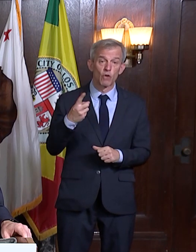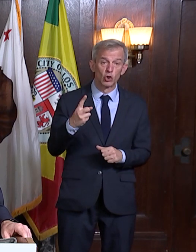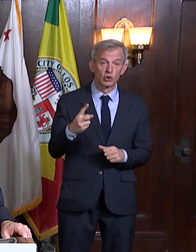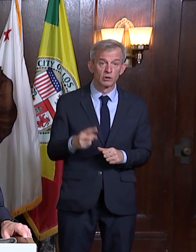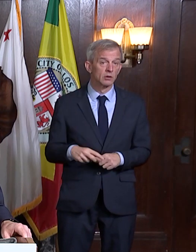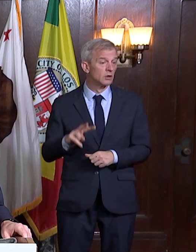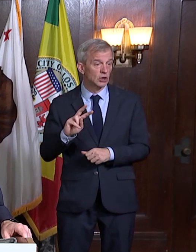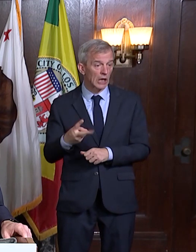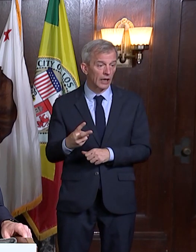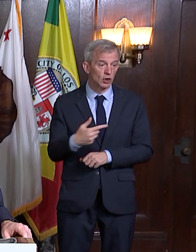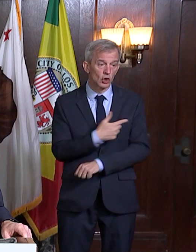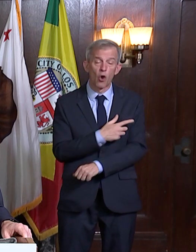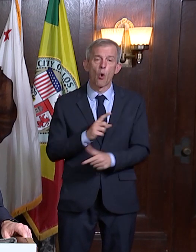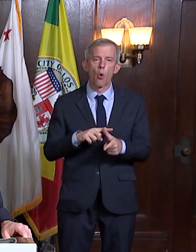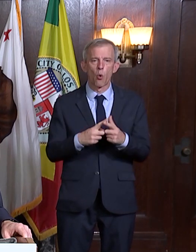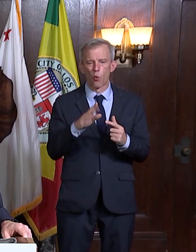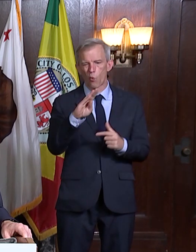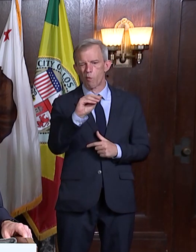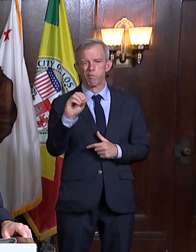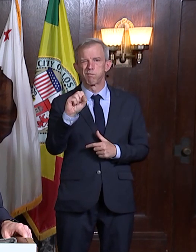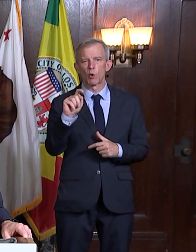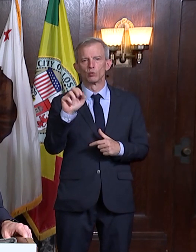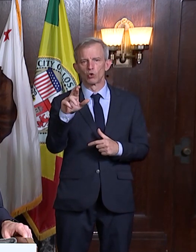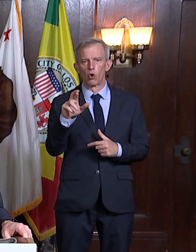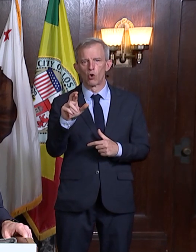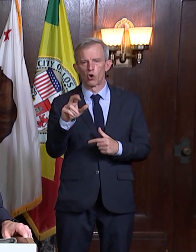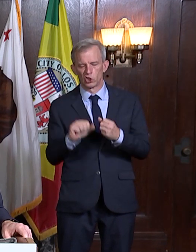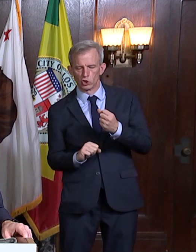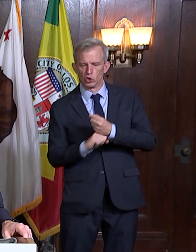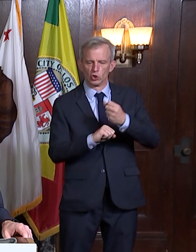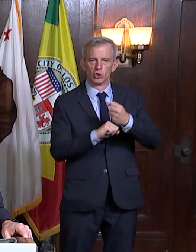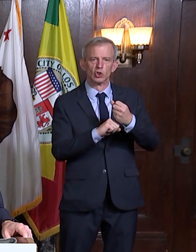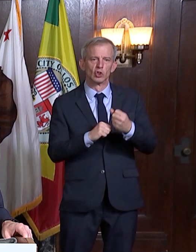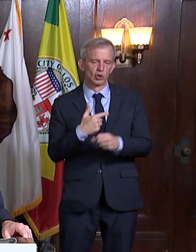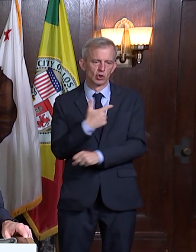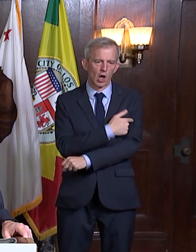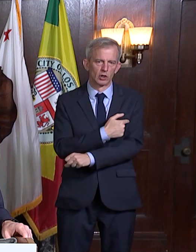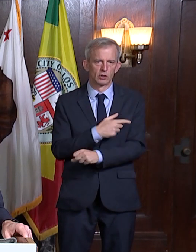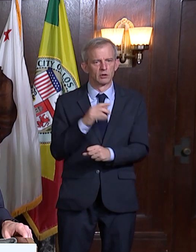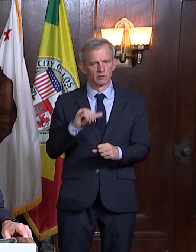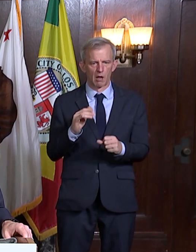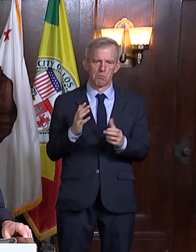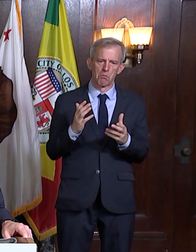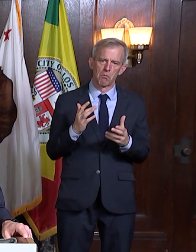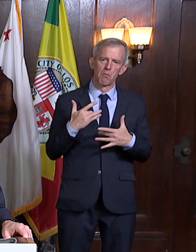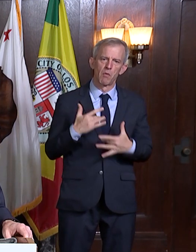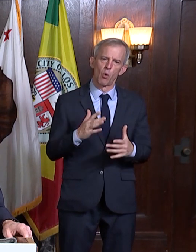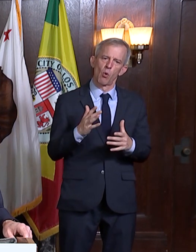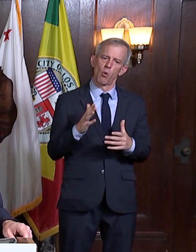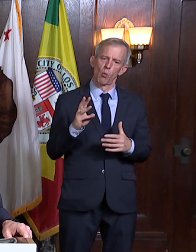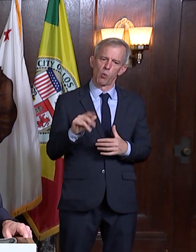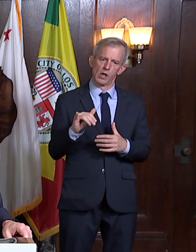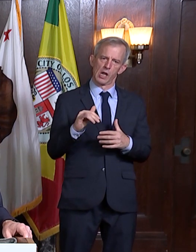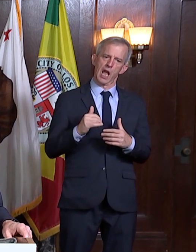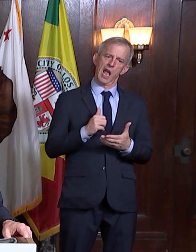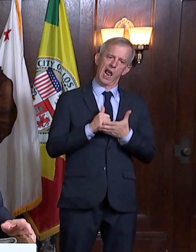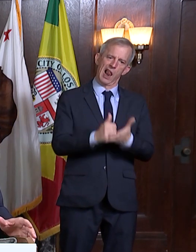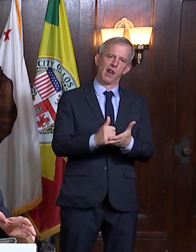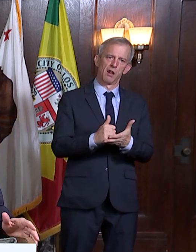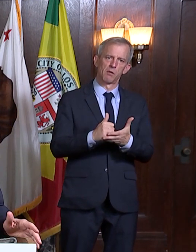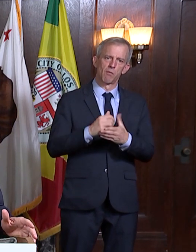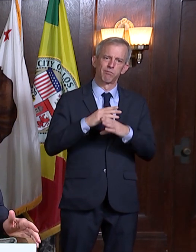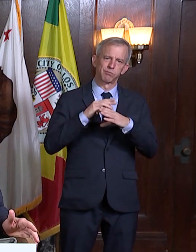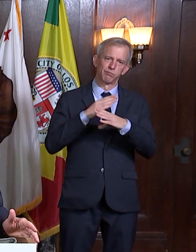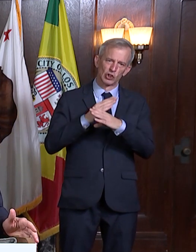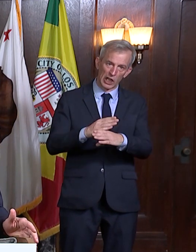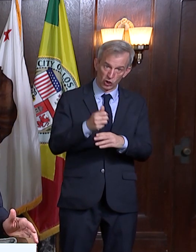shot. These are shields to help you and your loved ones stay safe and stay healthy. The fact is this: if you